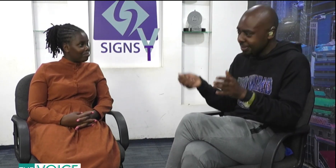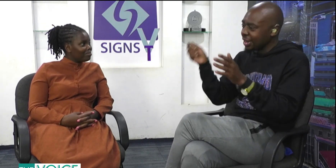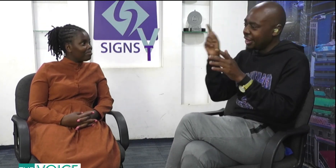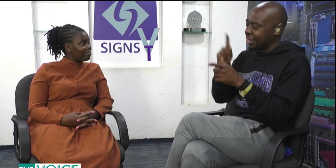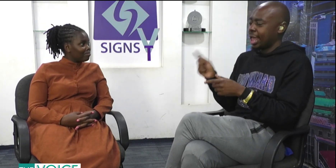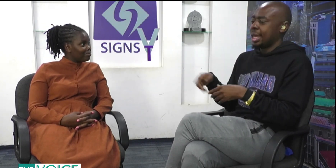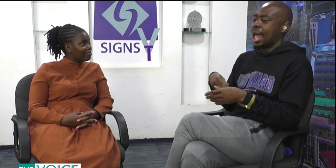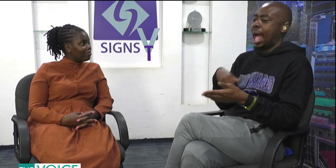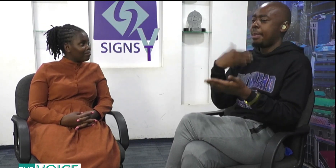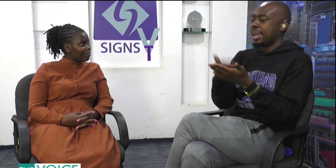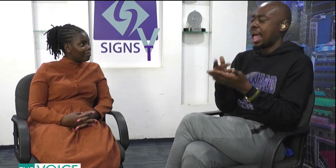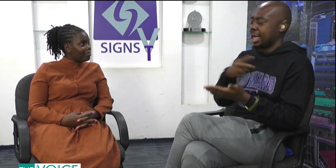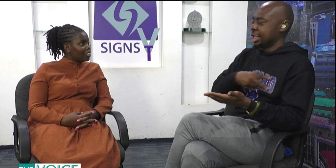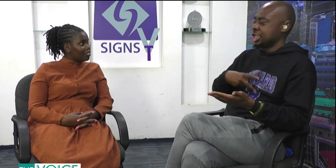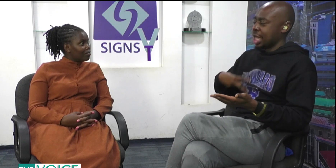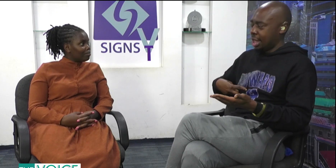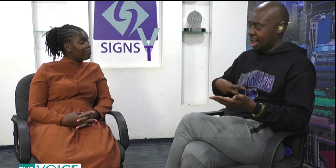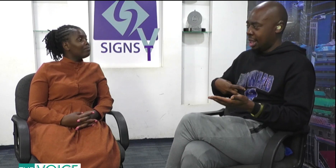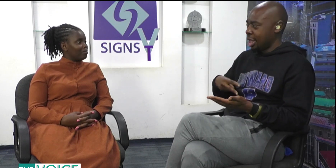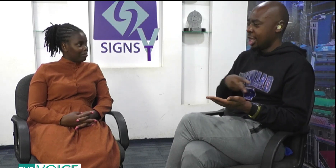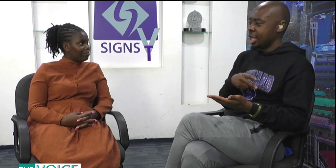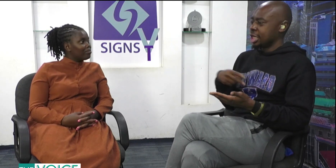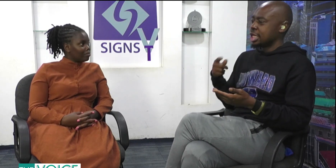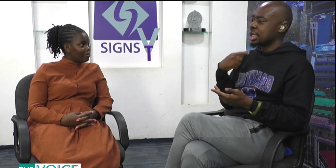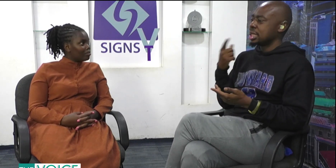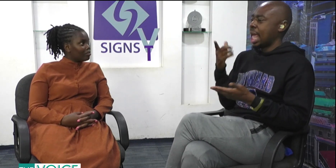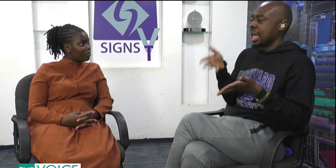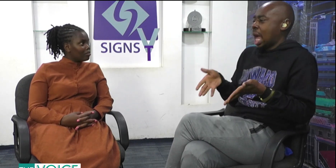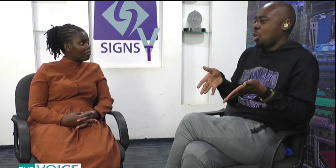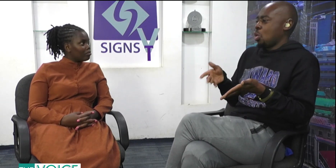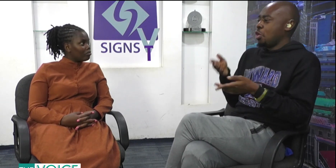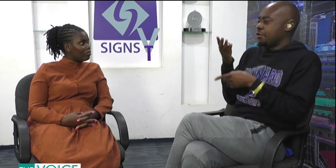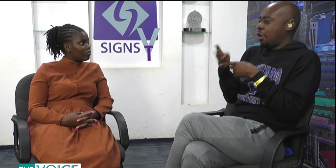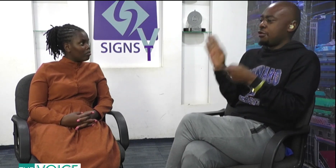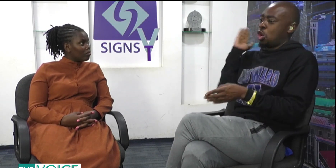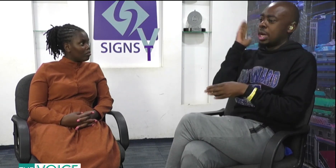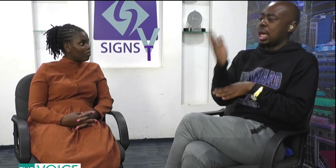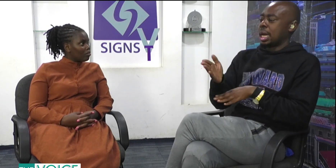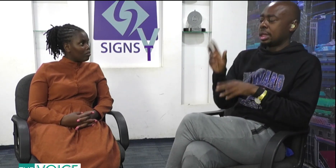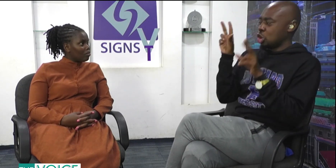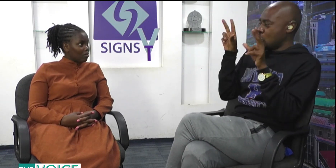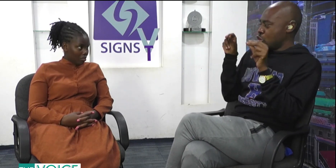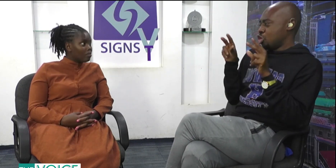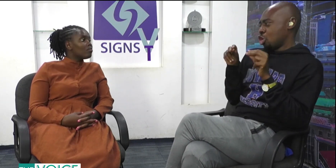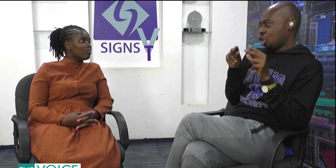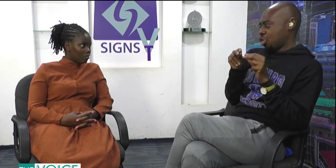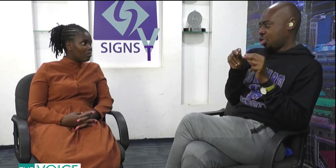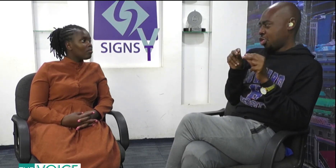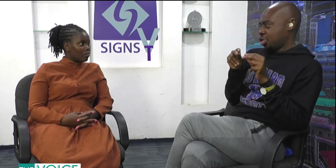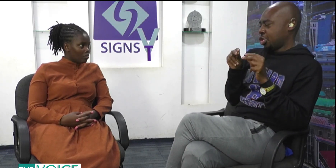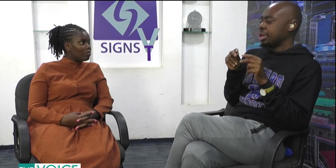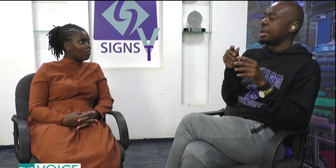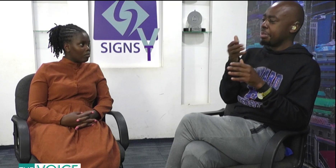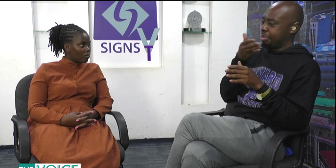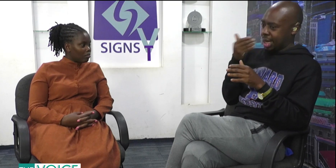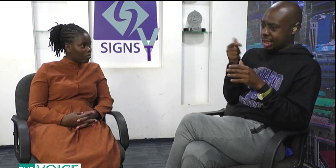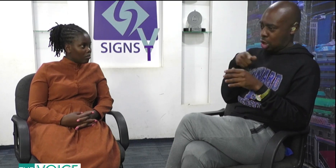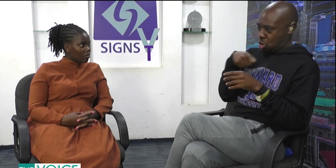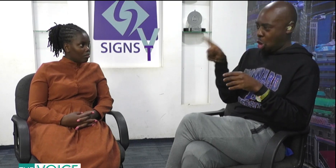So when I finished the IT course, I passed, and I applied to join KISE, but it